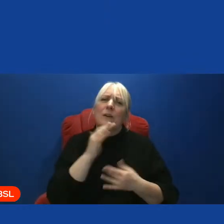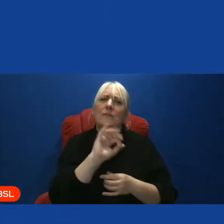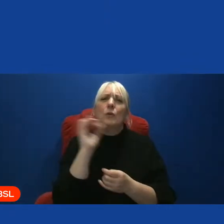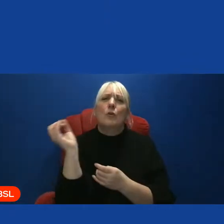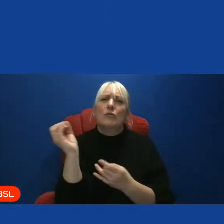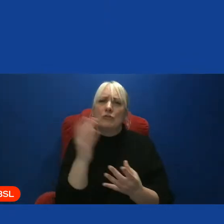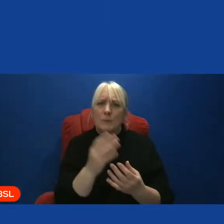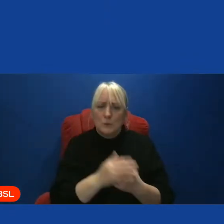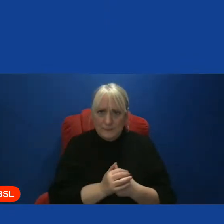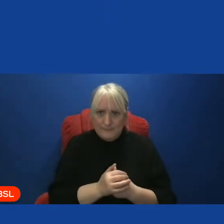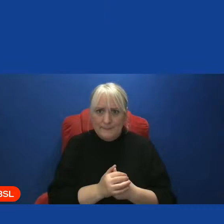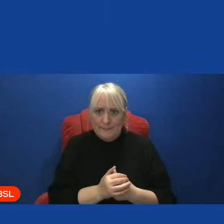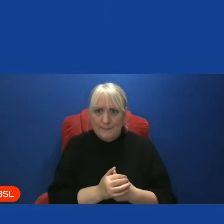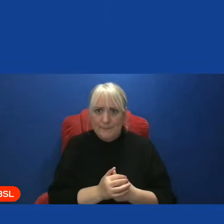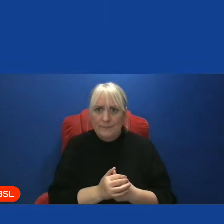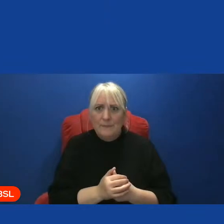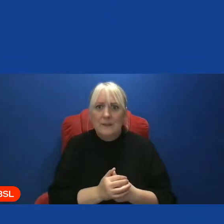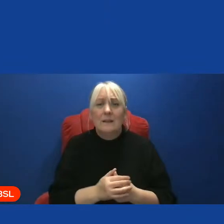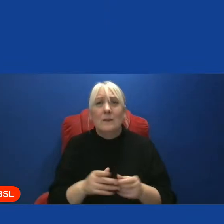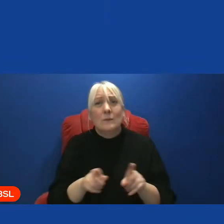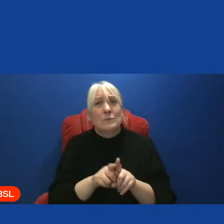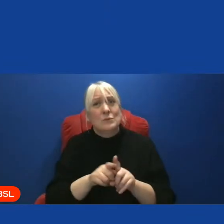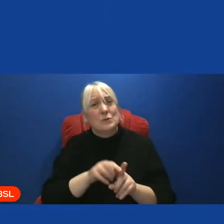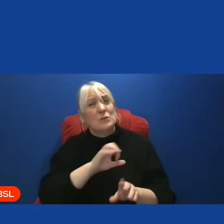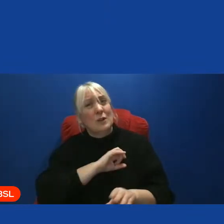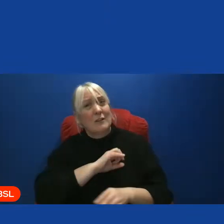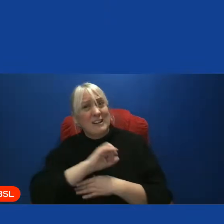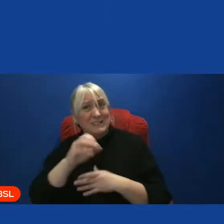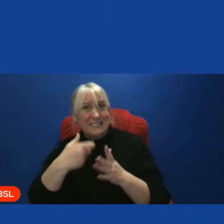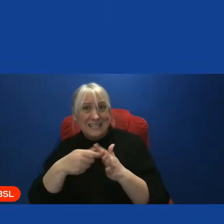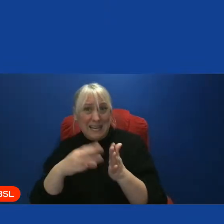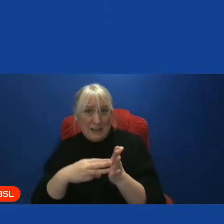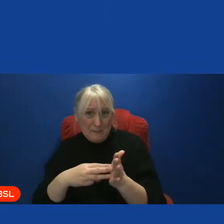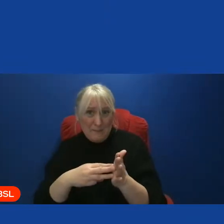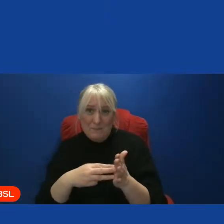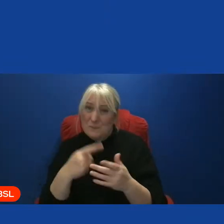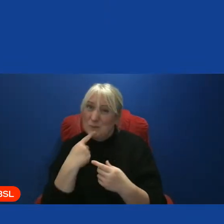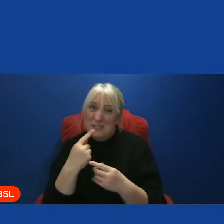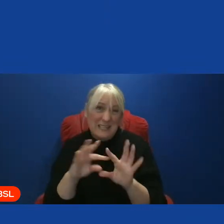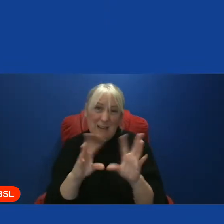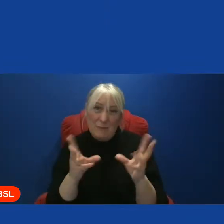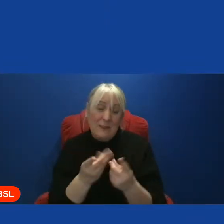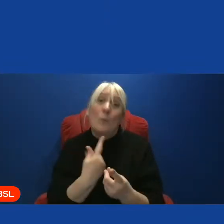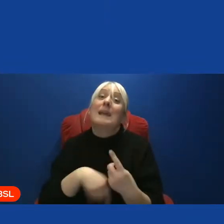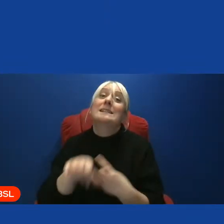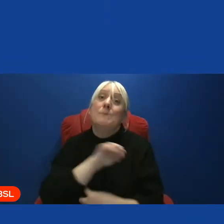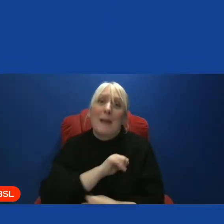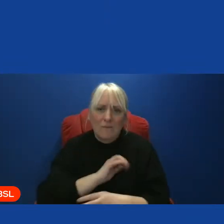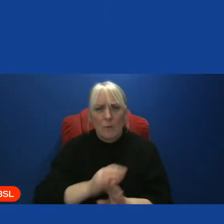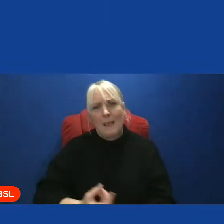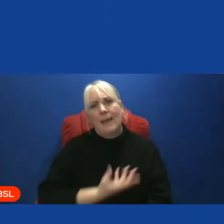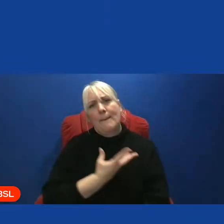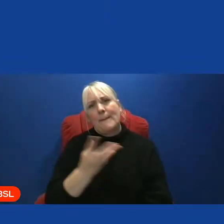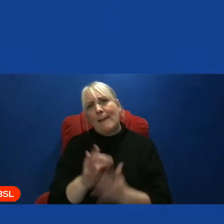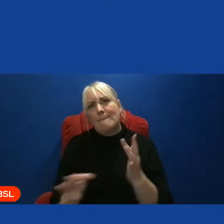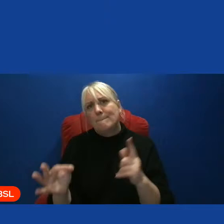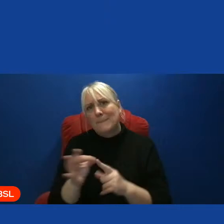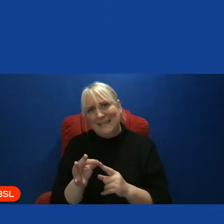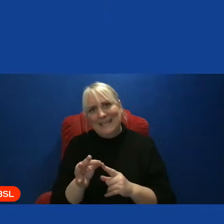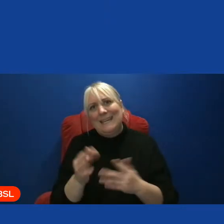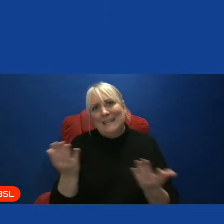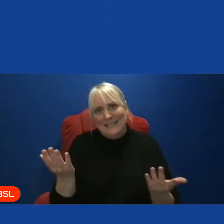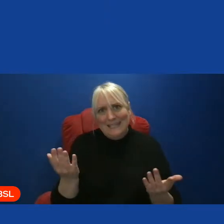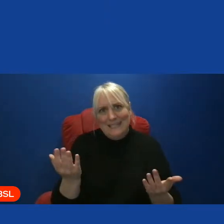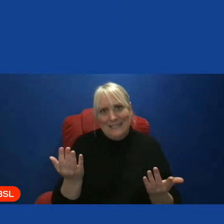and to send solidarity for Kim, because you are saying all the things that we expect to hear from a Labour MP, Kim. Of course,